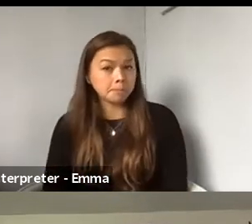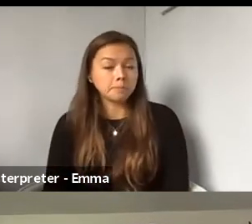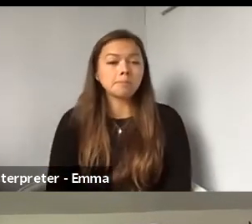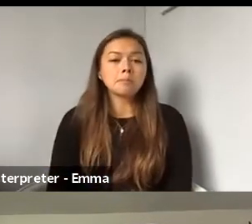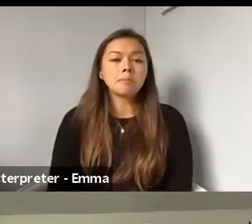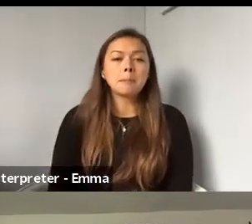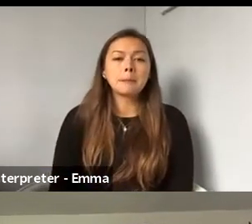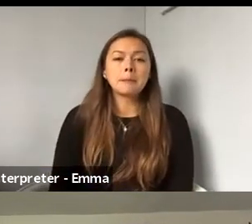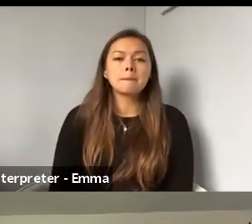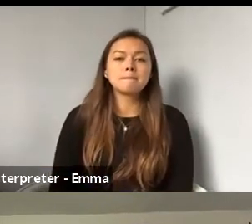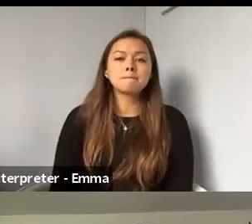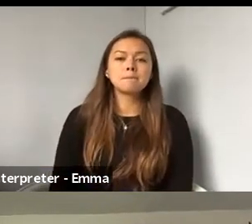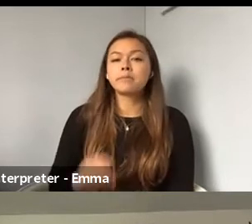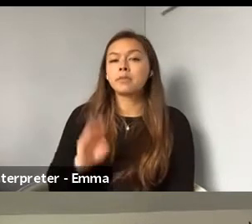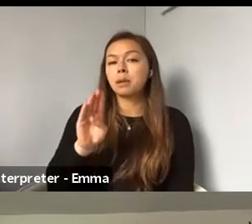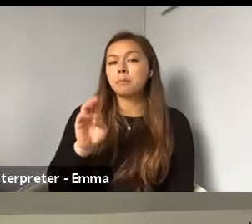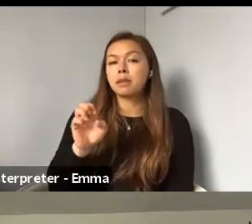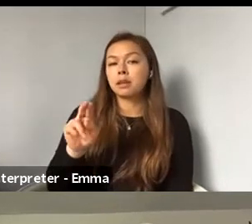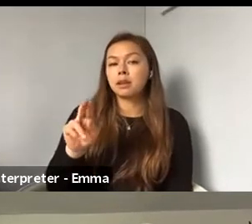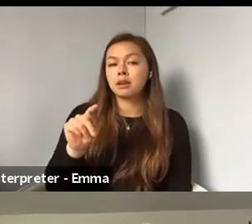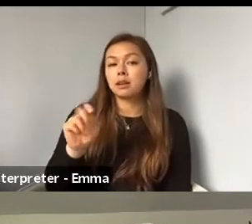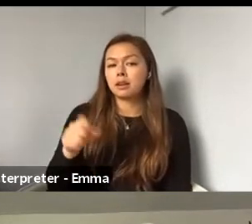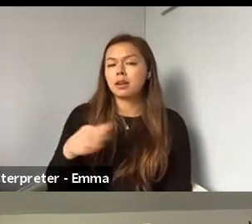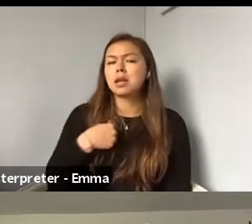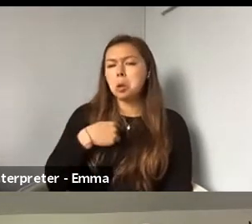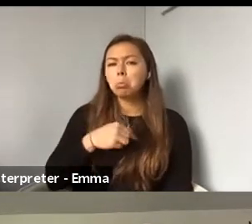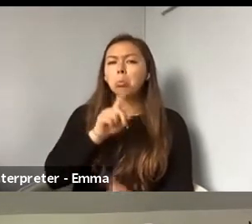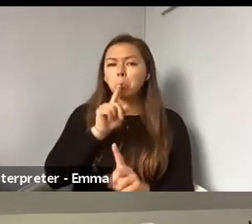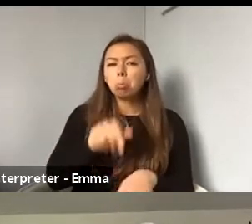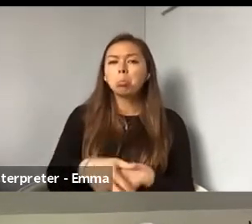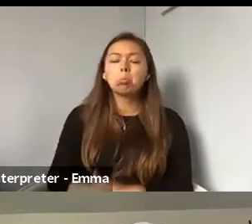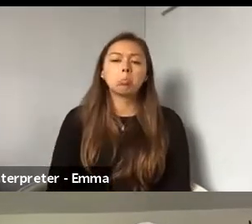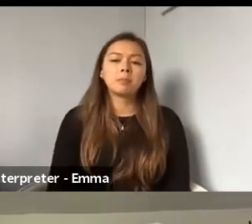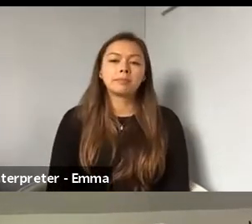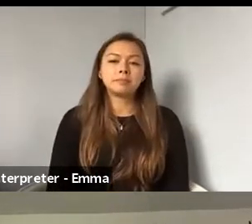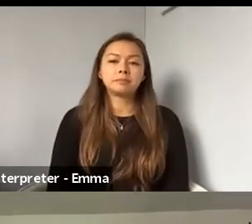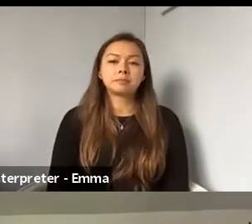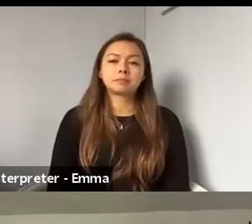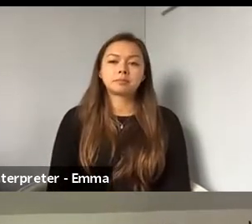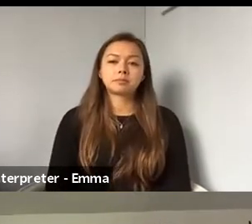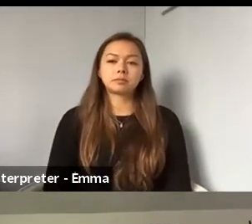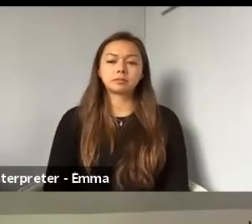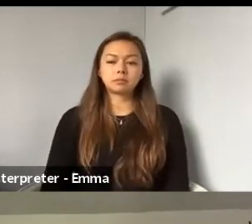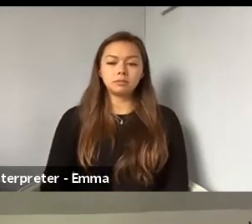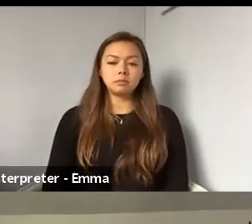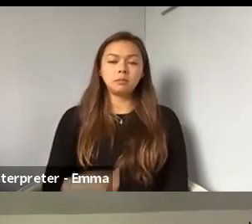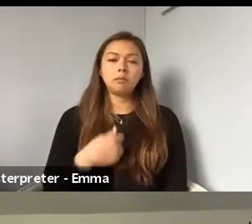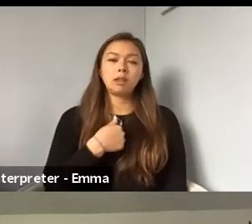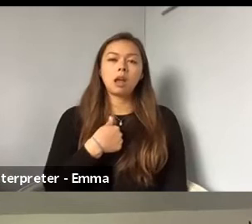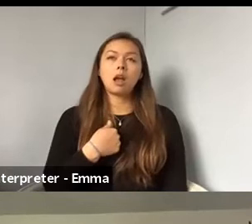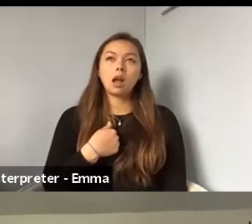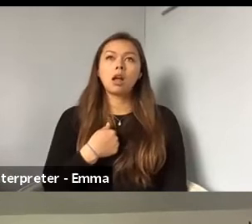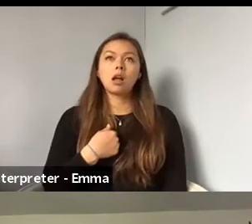I guess I'll take that question, Kelsey. Yeah. I wish we had could fully